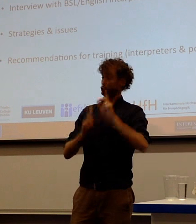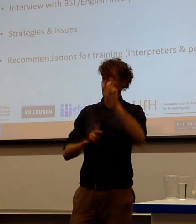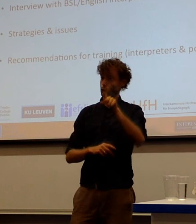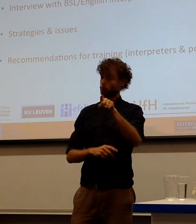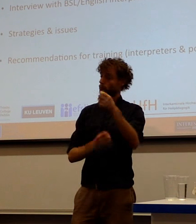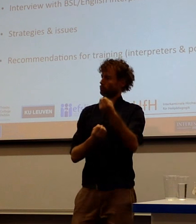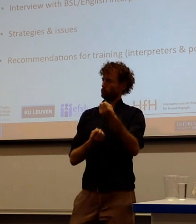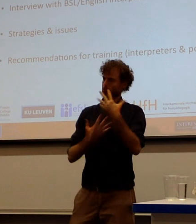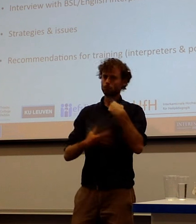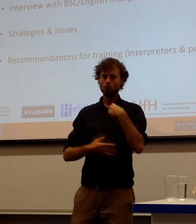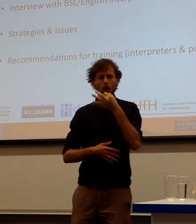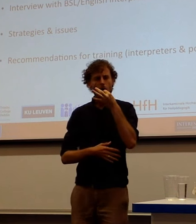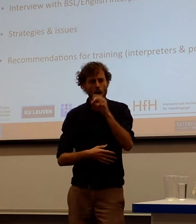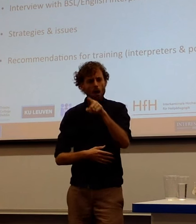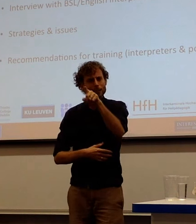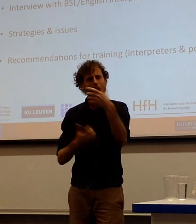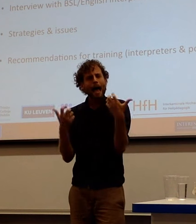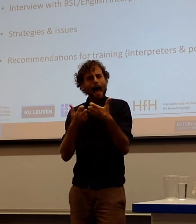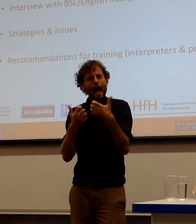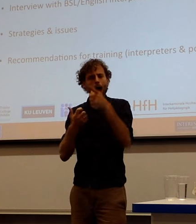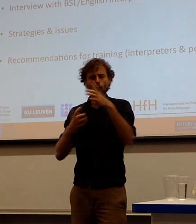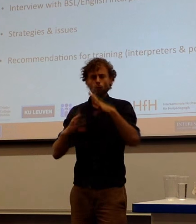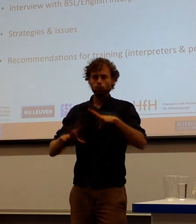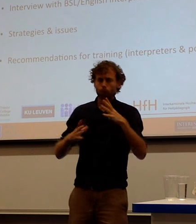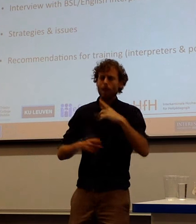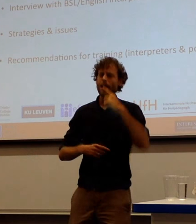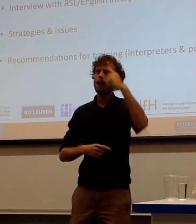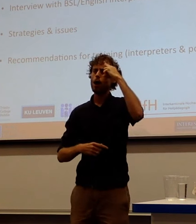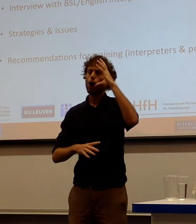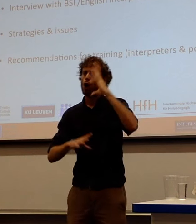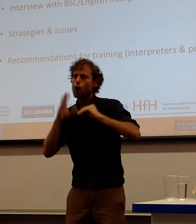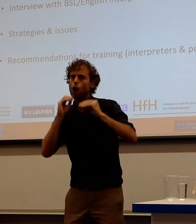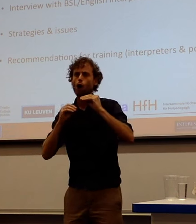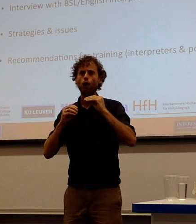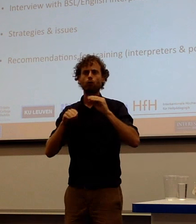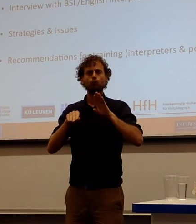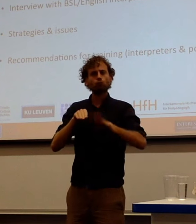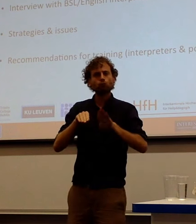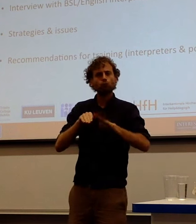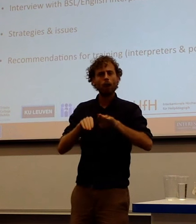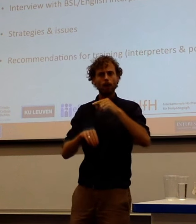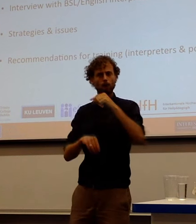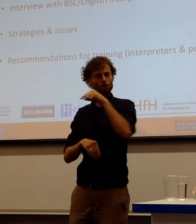interpreters, one interpreter said, on being asked, how do you prepare, how do you